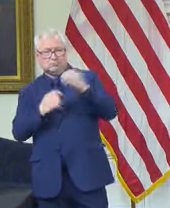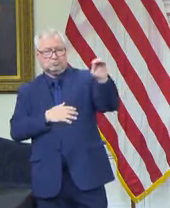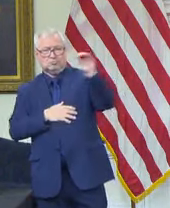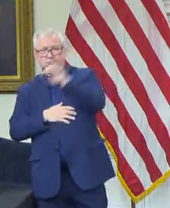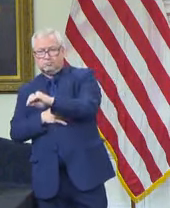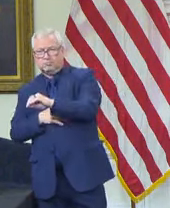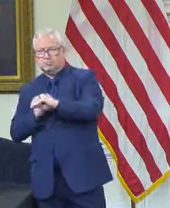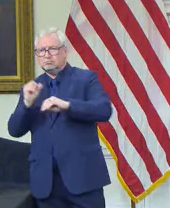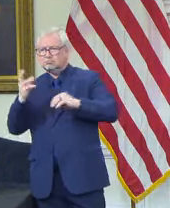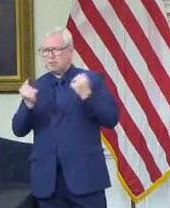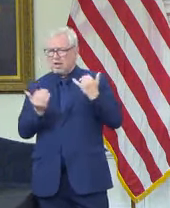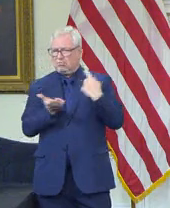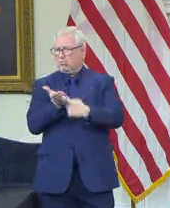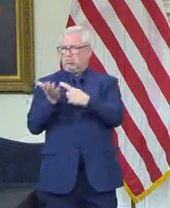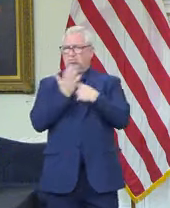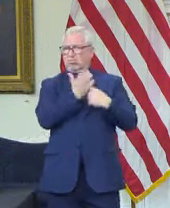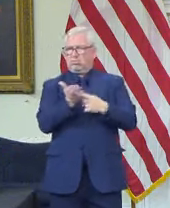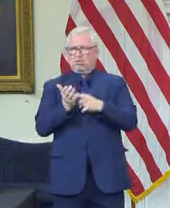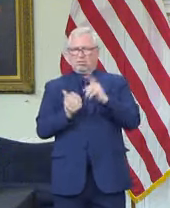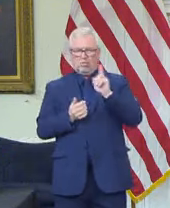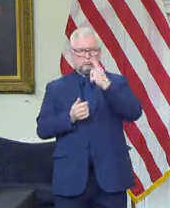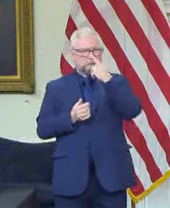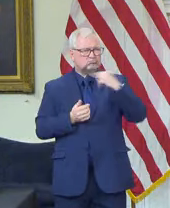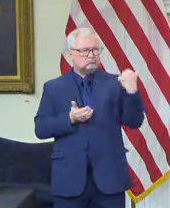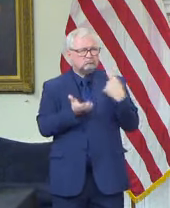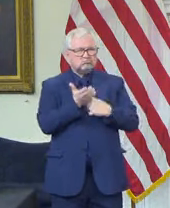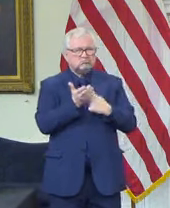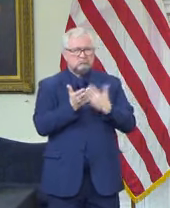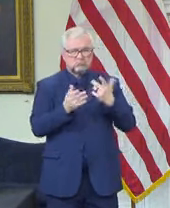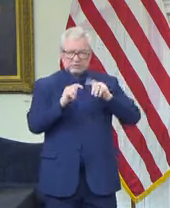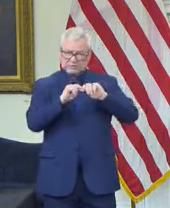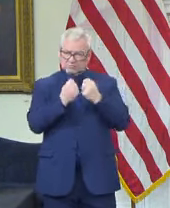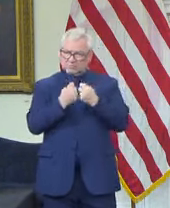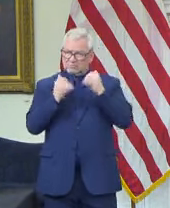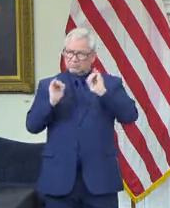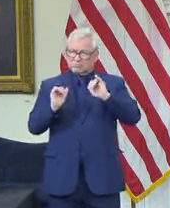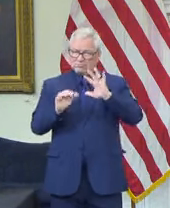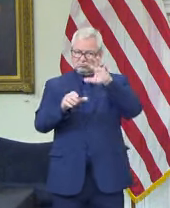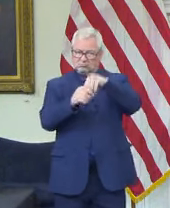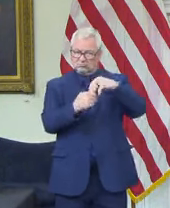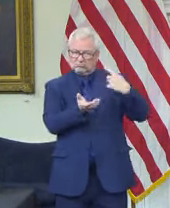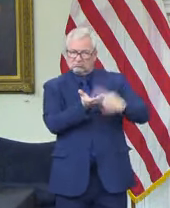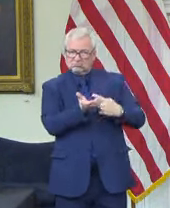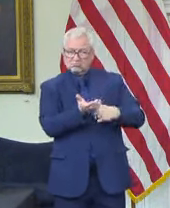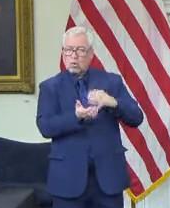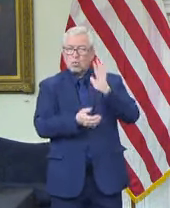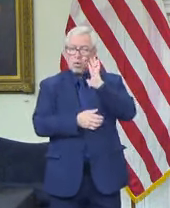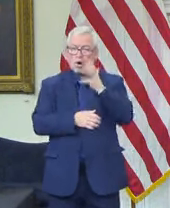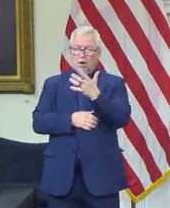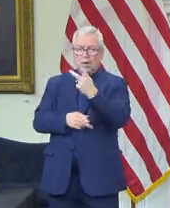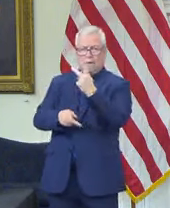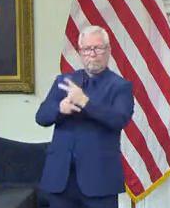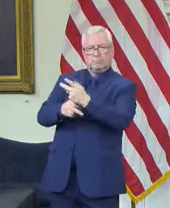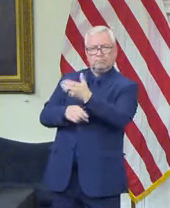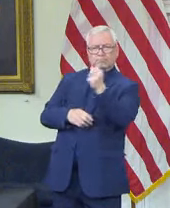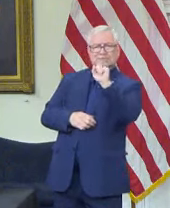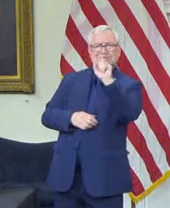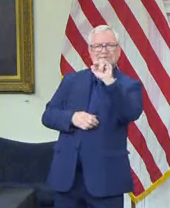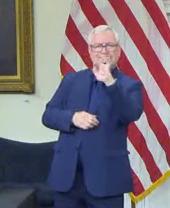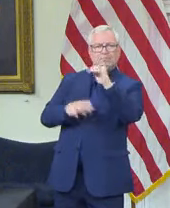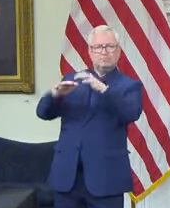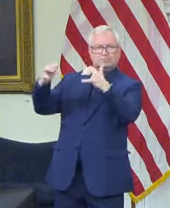any viewpoint as to, is Maryland still in this? Are you still fighting for this stadium or interested in it at least? Look, we've